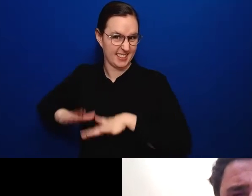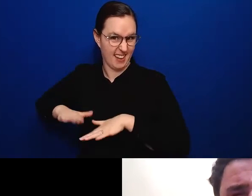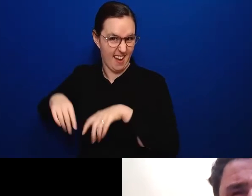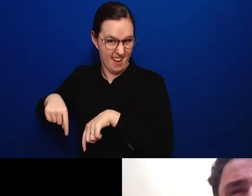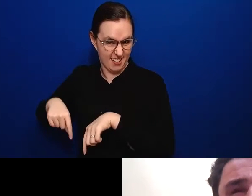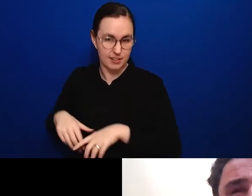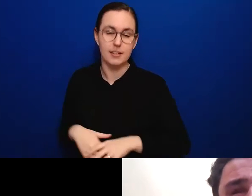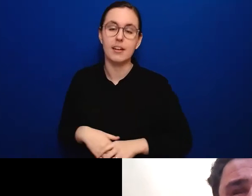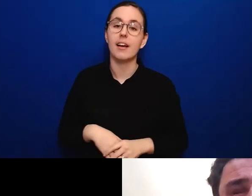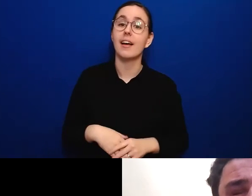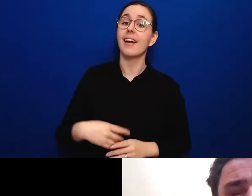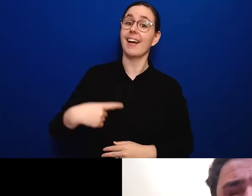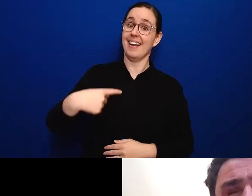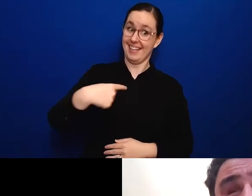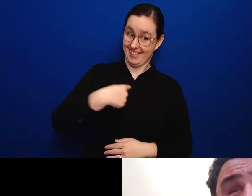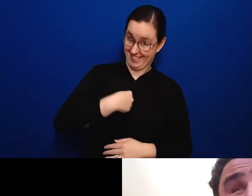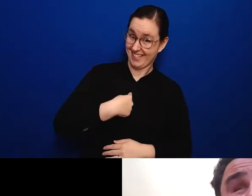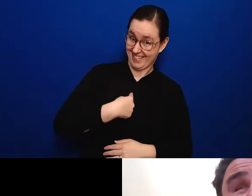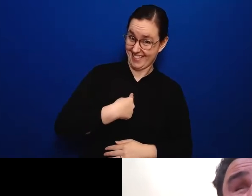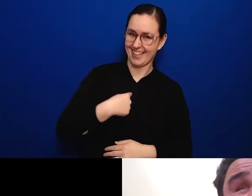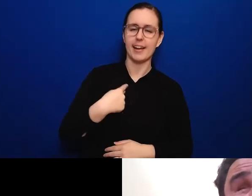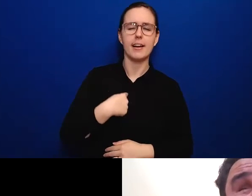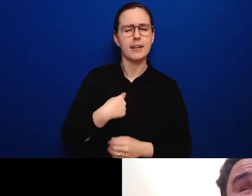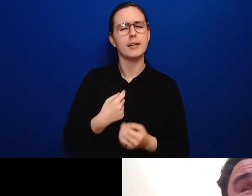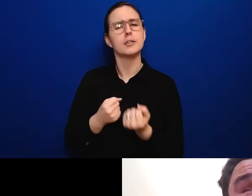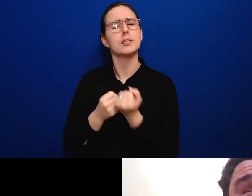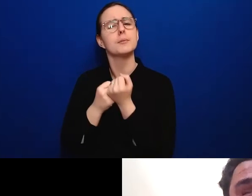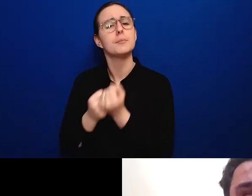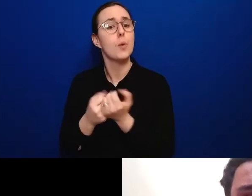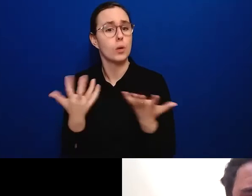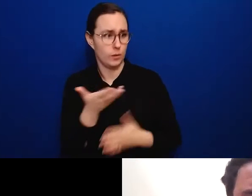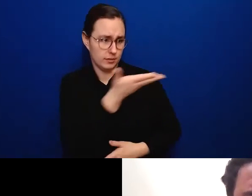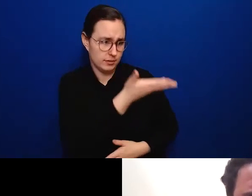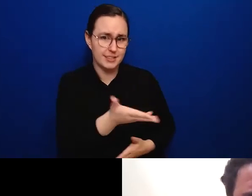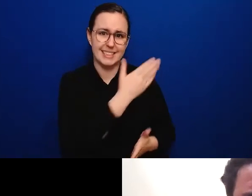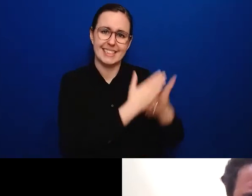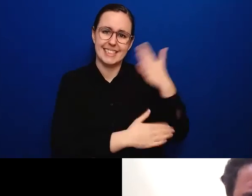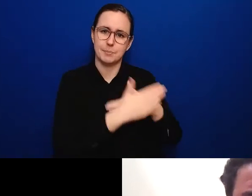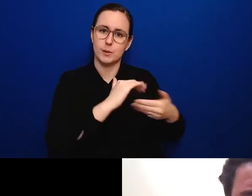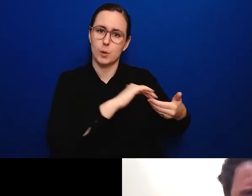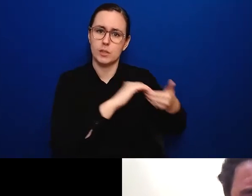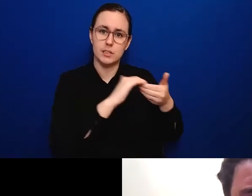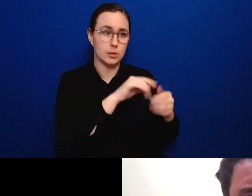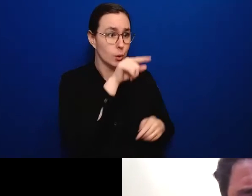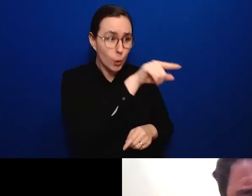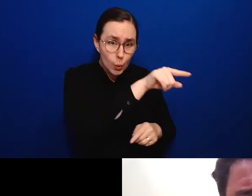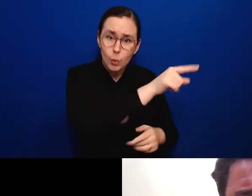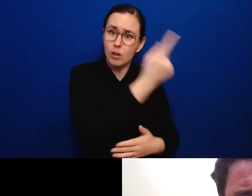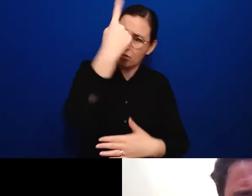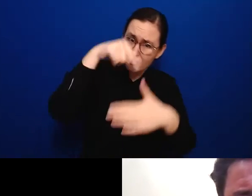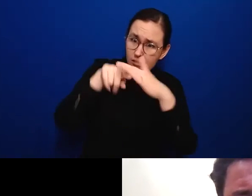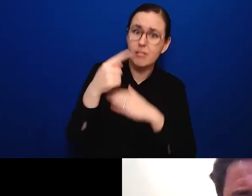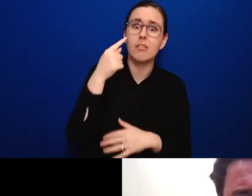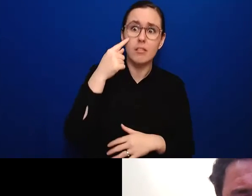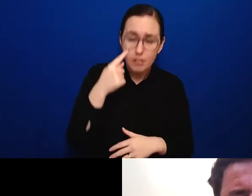DPOs in the refugees camps so that the refugees with disabilities can support themselves through the DPOs. Level 0. Now, to stimulate